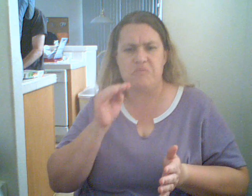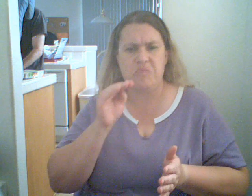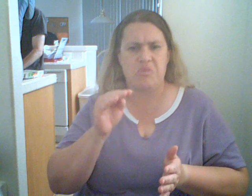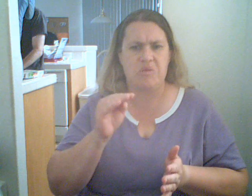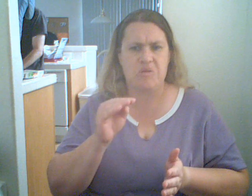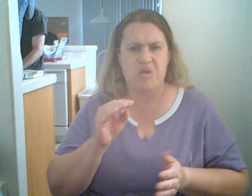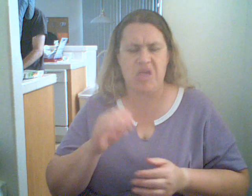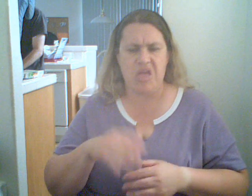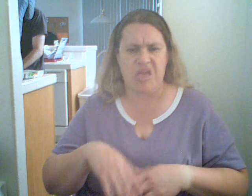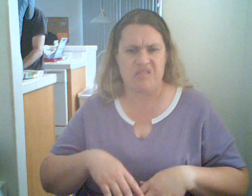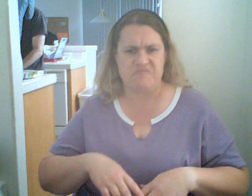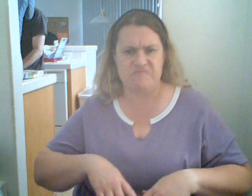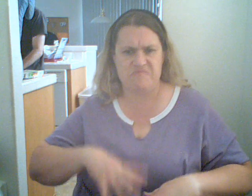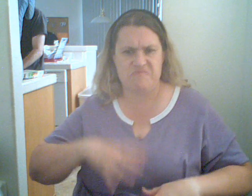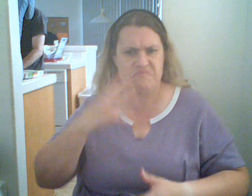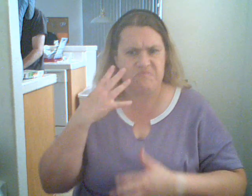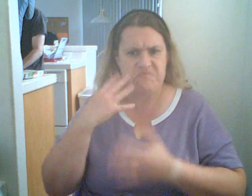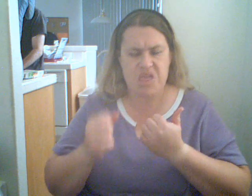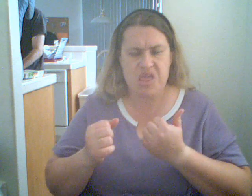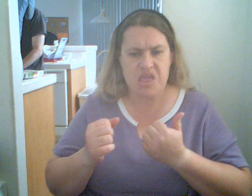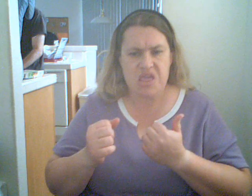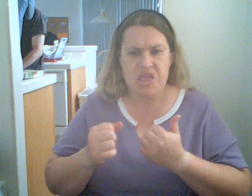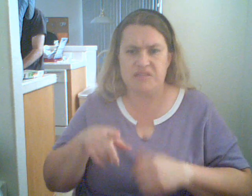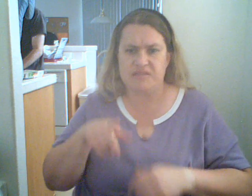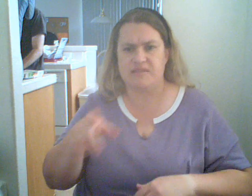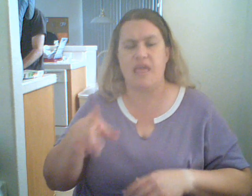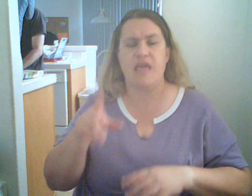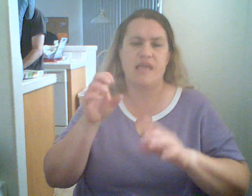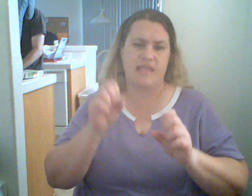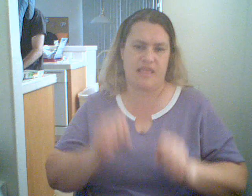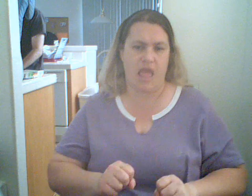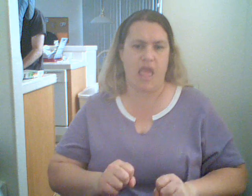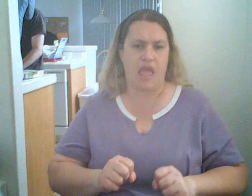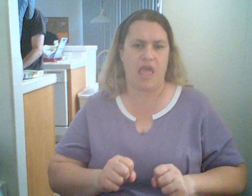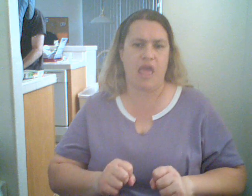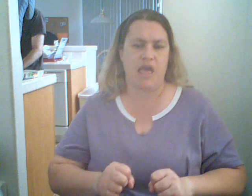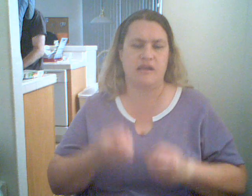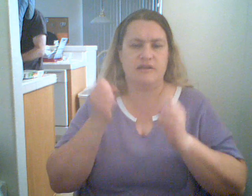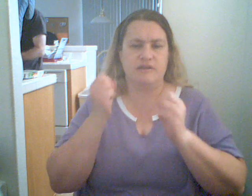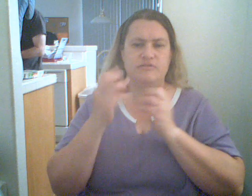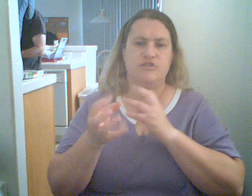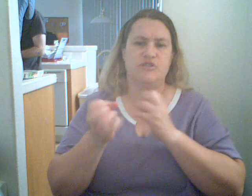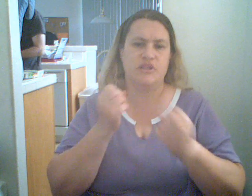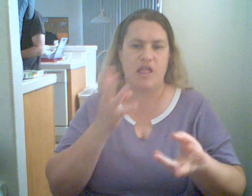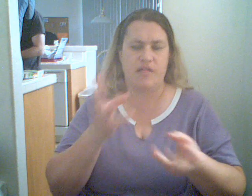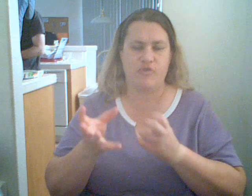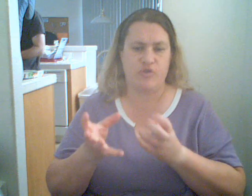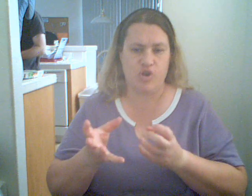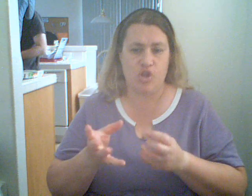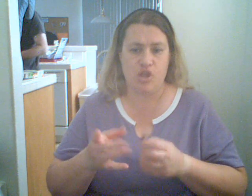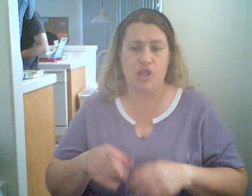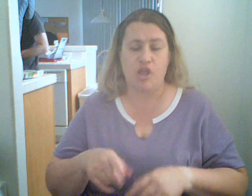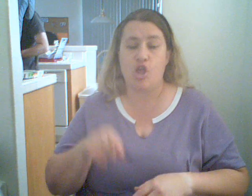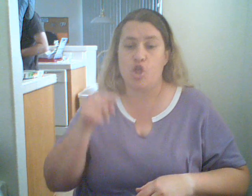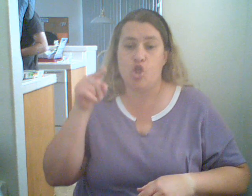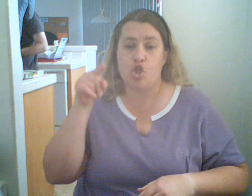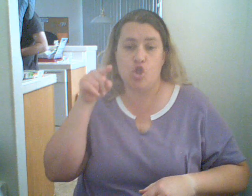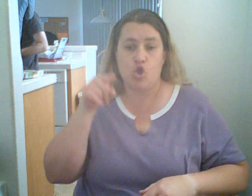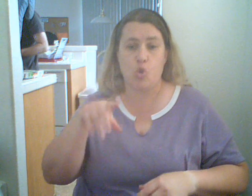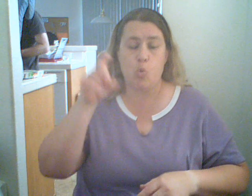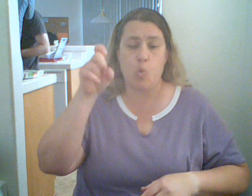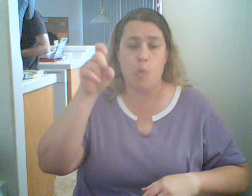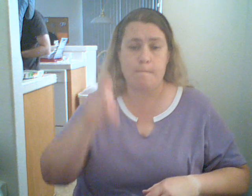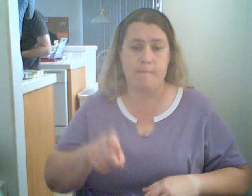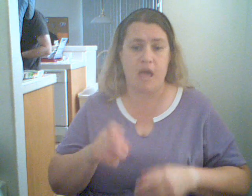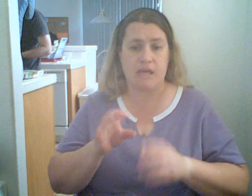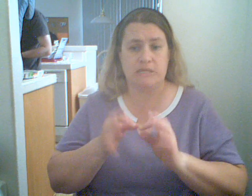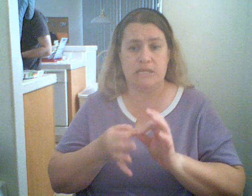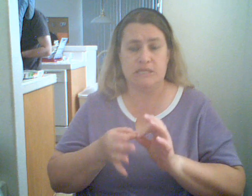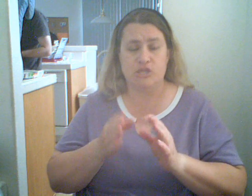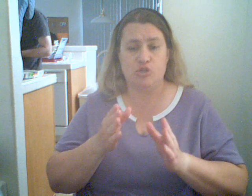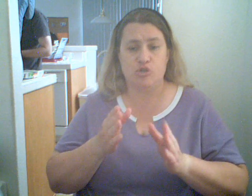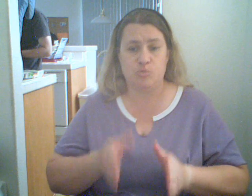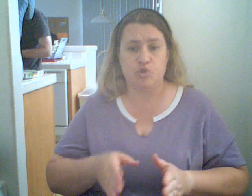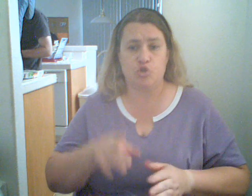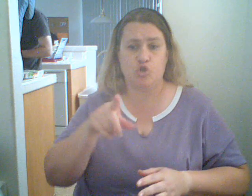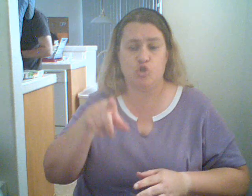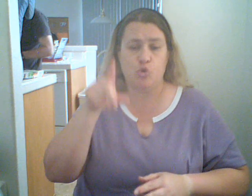offensive, they certainly can deliver that message that way, and so will you as the interpreter. You must deliver the intent with which